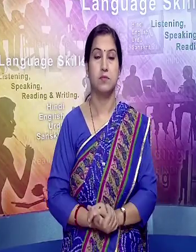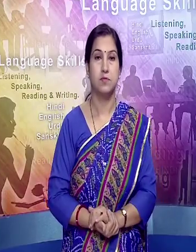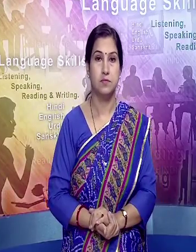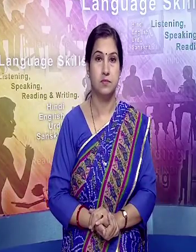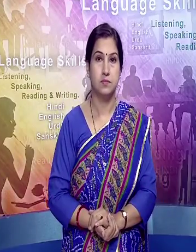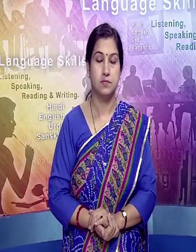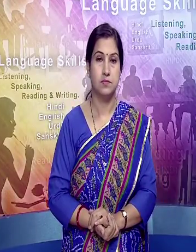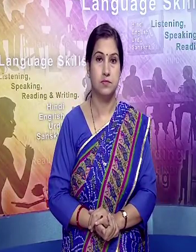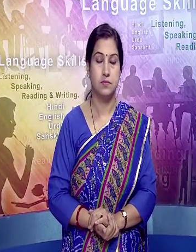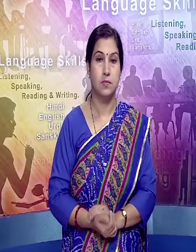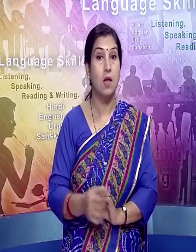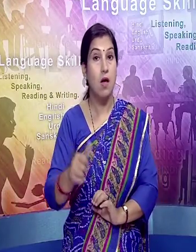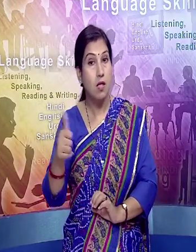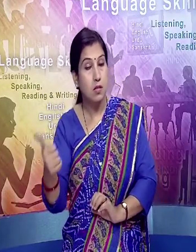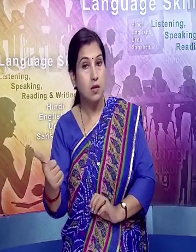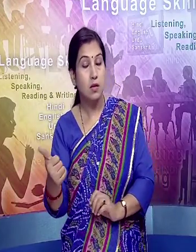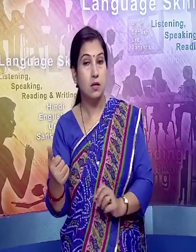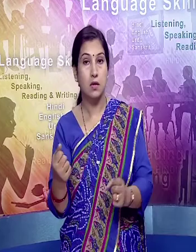The other nutrients, protein,